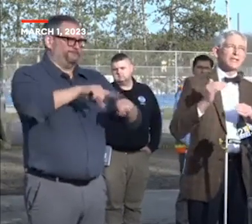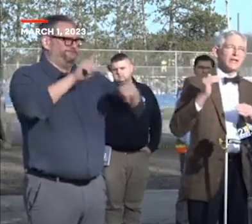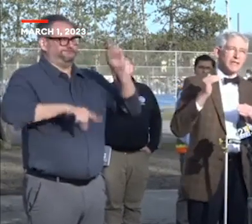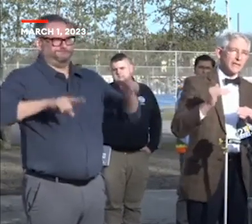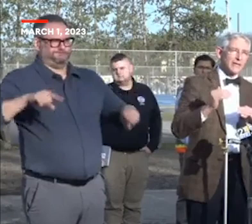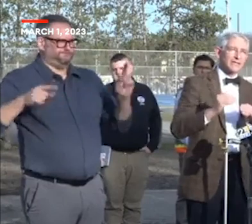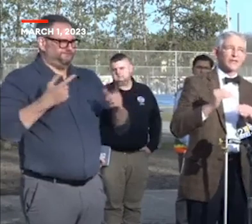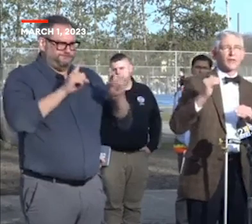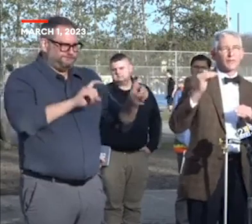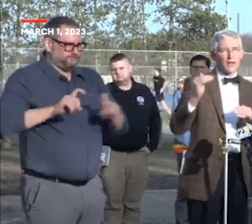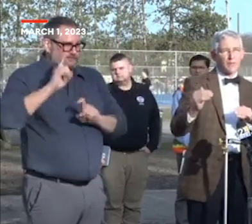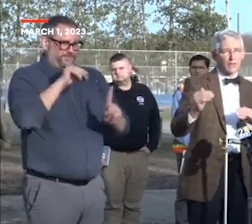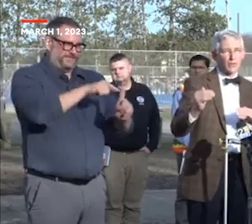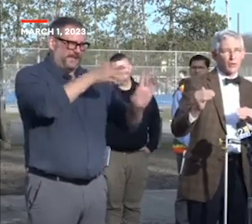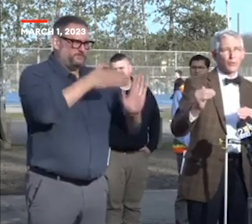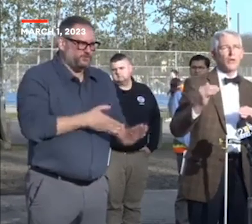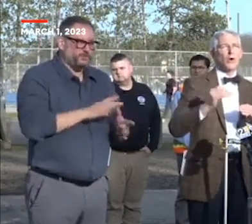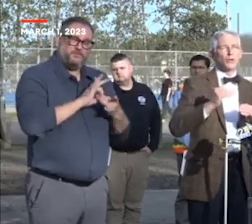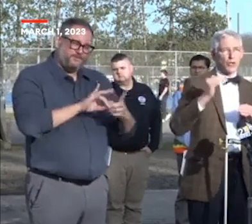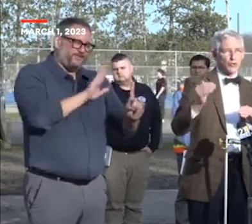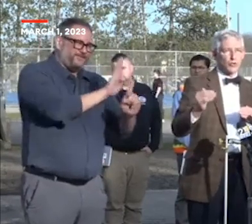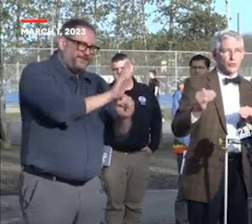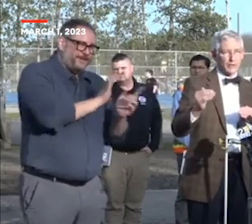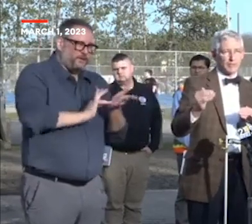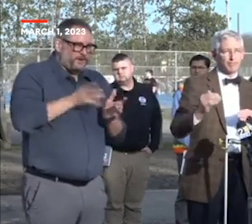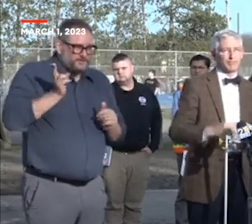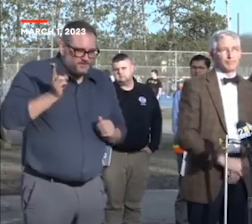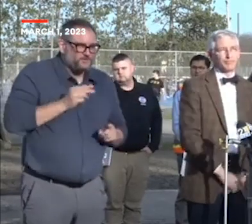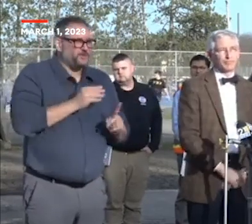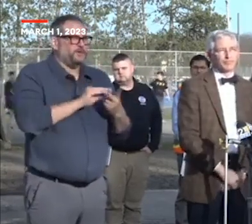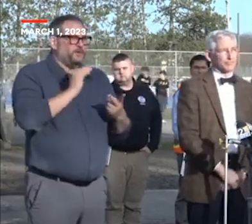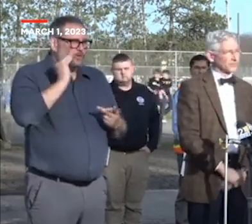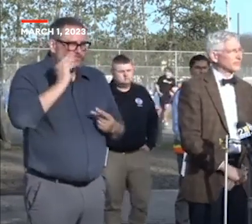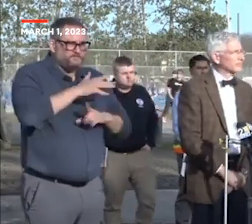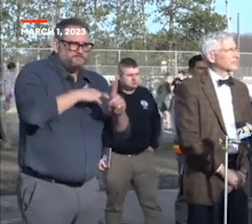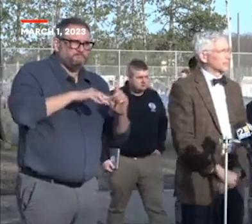that is done in the context of their medical home longitudinally.